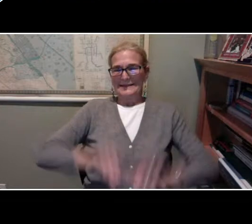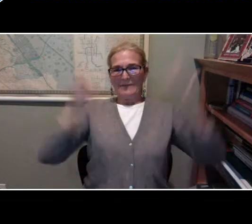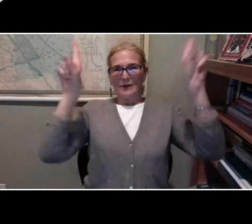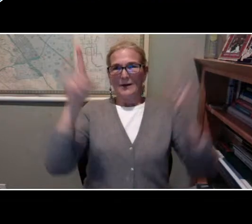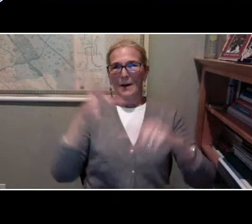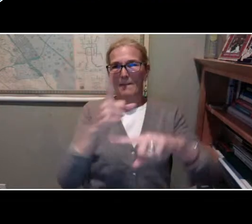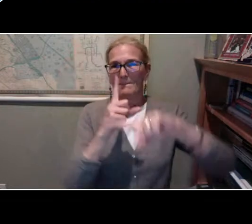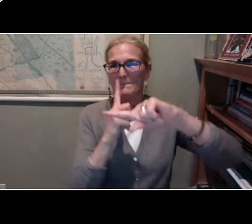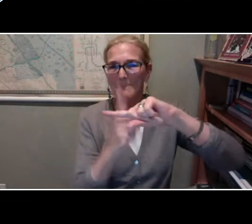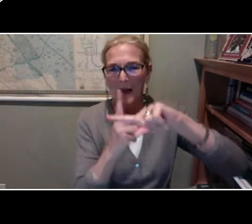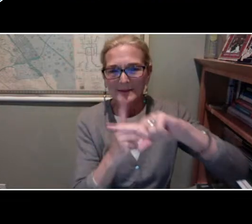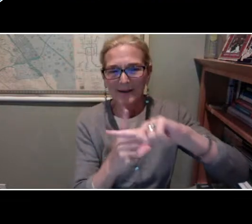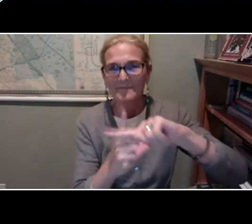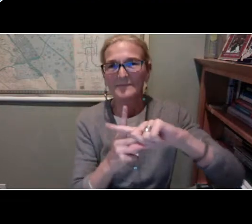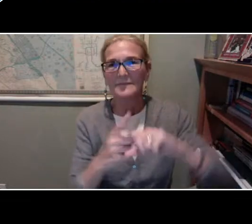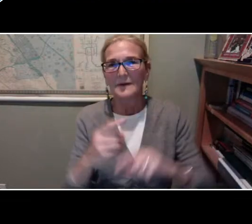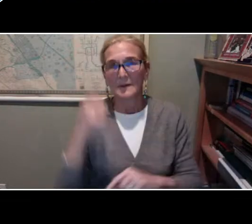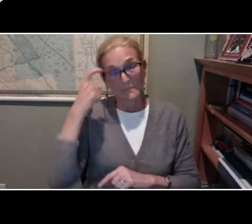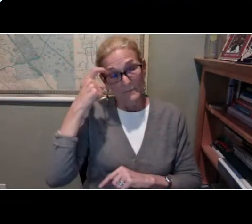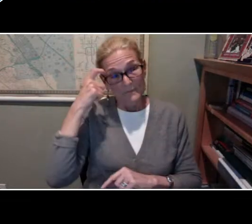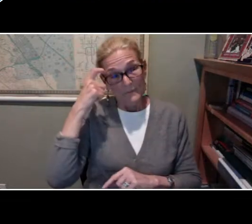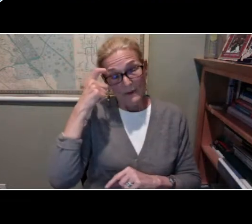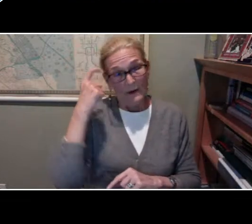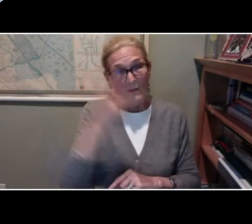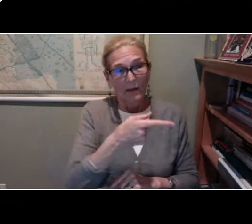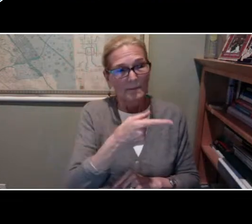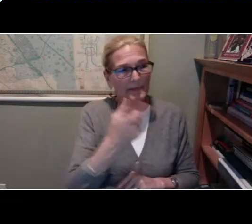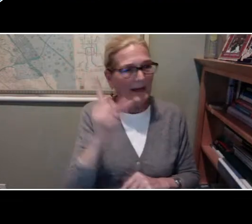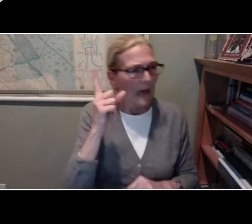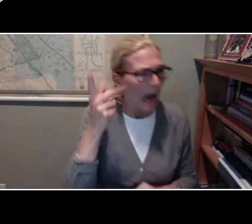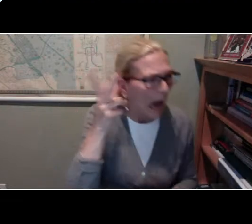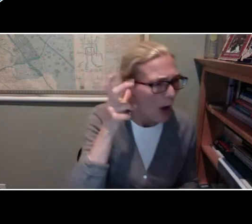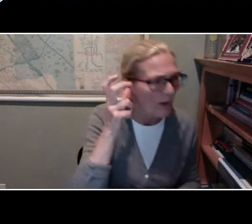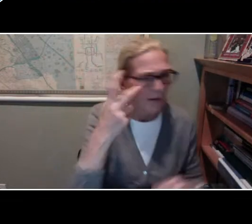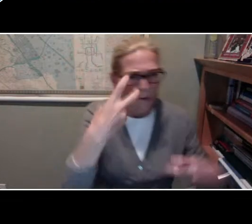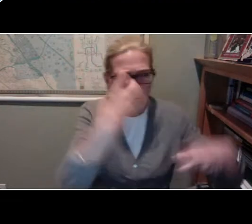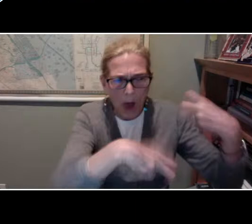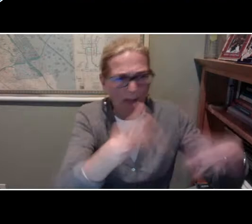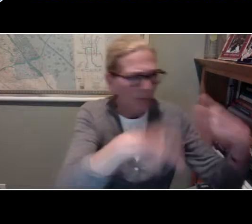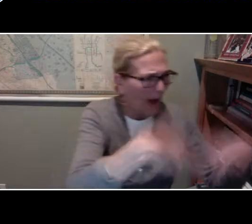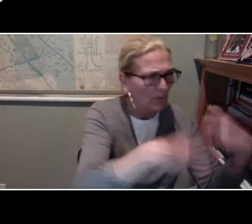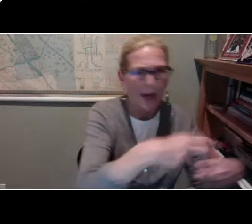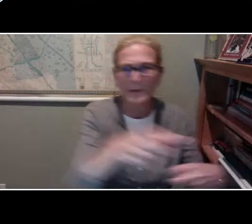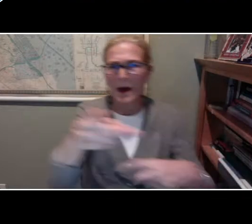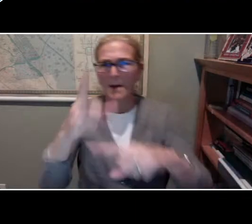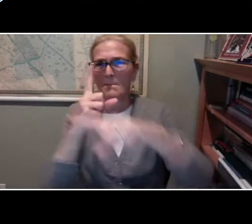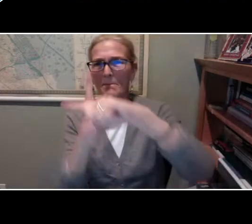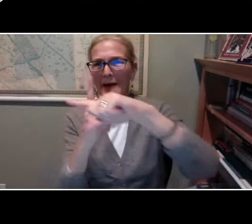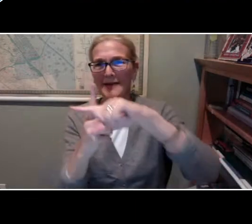tone, the attitude that portrays, the mindset, the positivity,